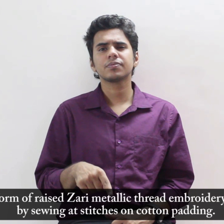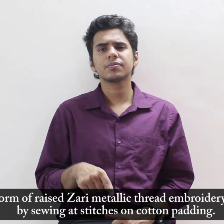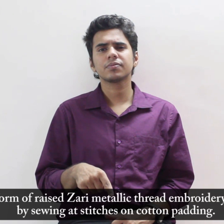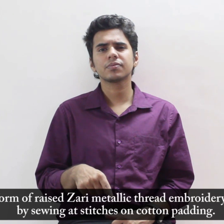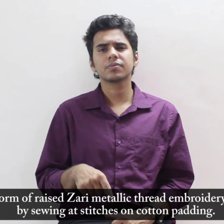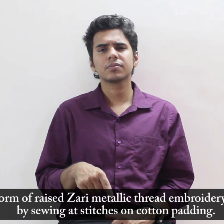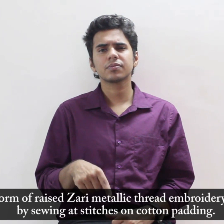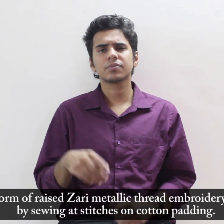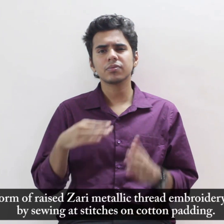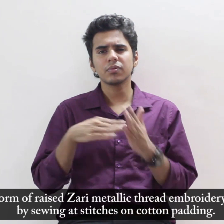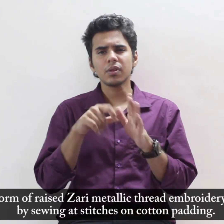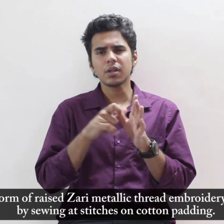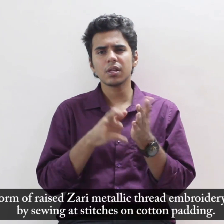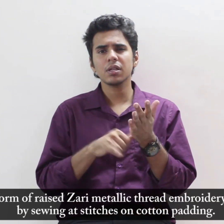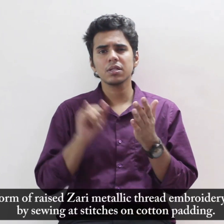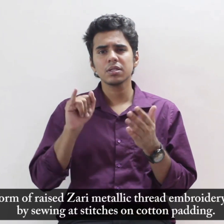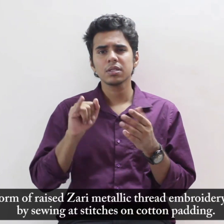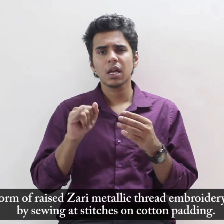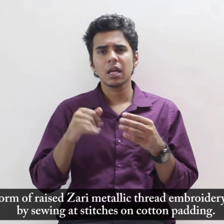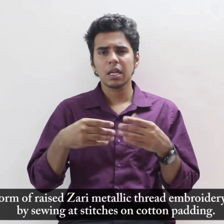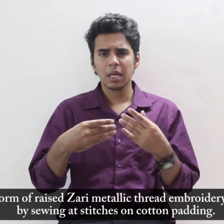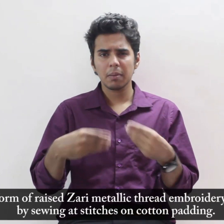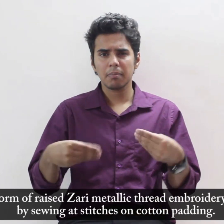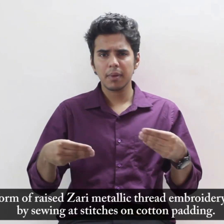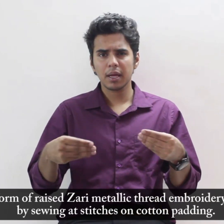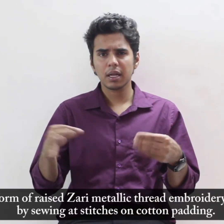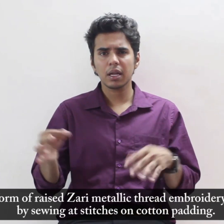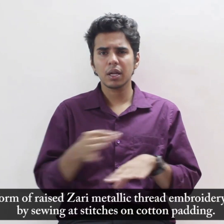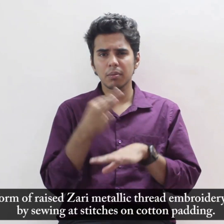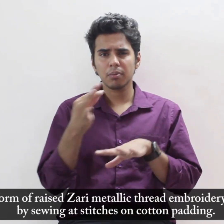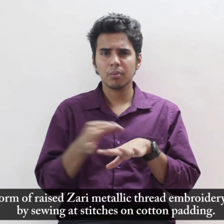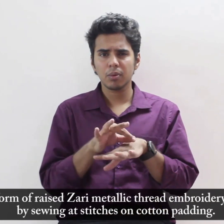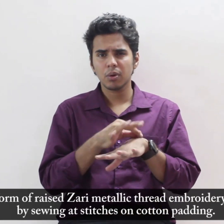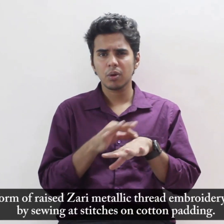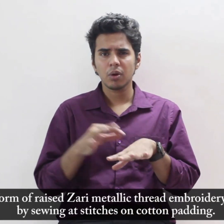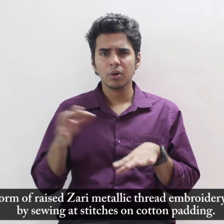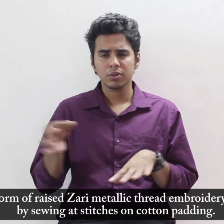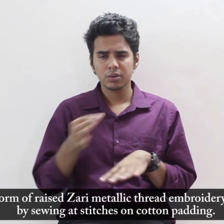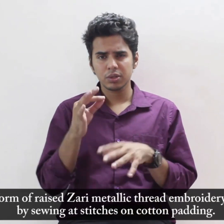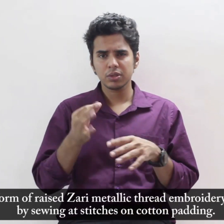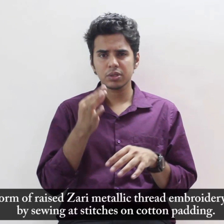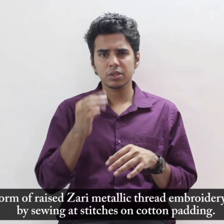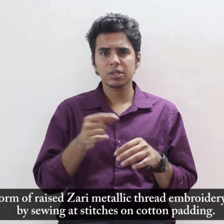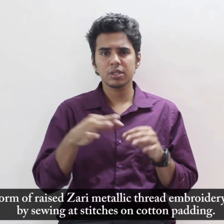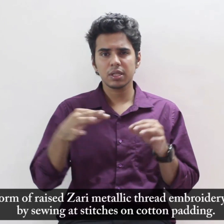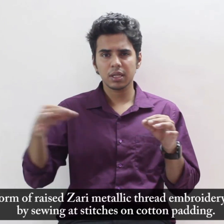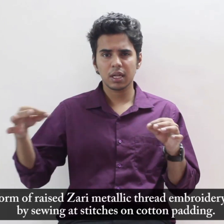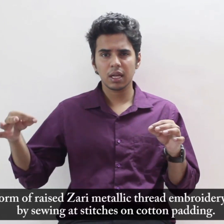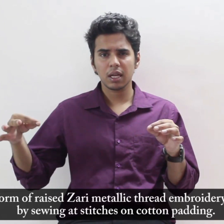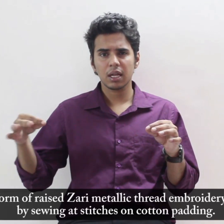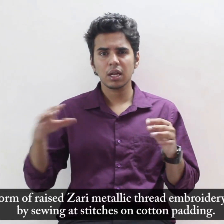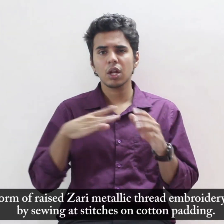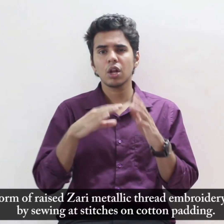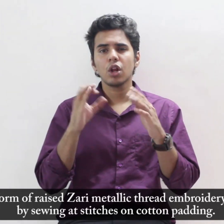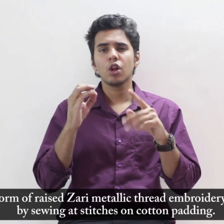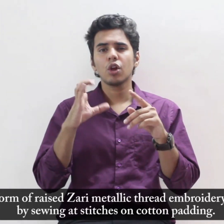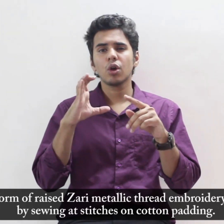It is a form of raised zari metallic thread embroidery created by sewing at stitches on cotton padding.